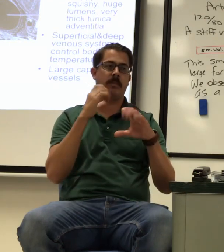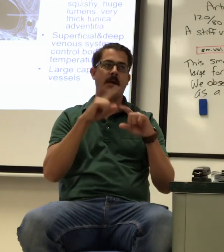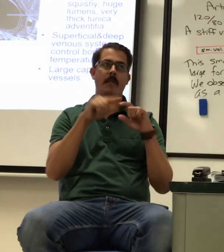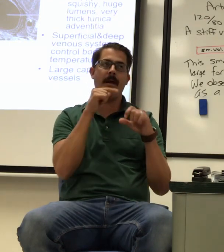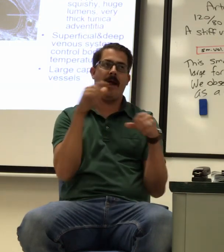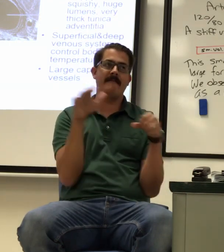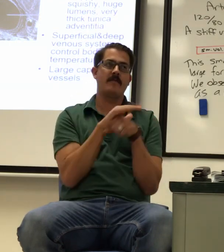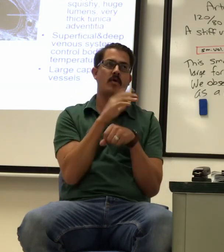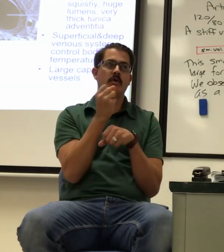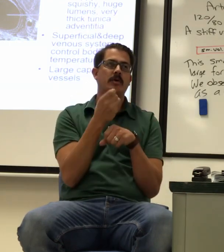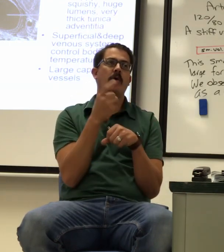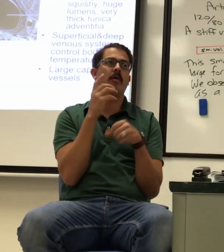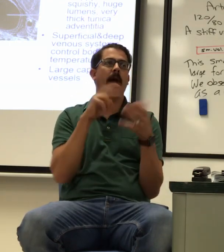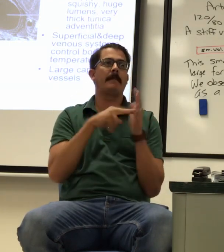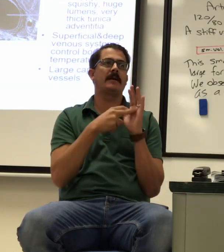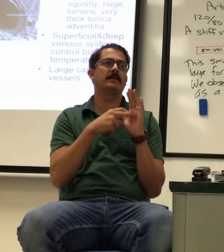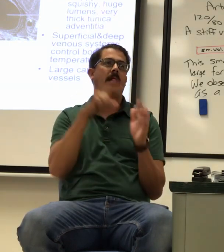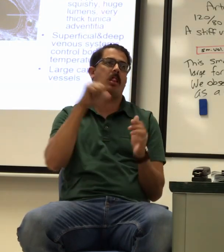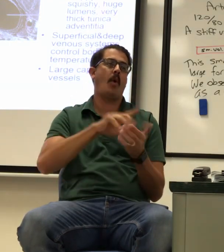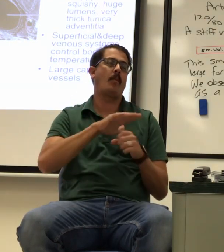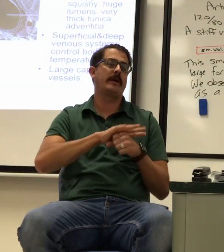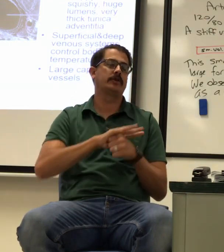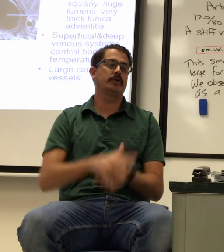We observe low pressures as a result.